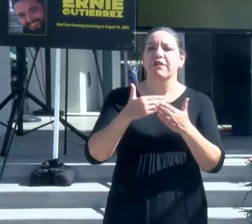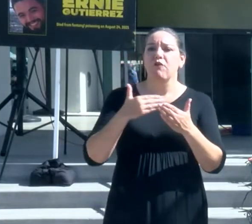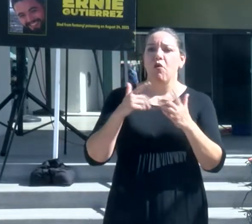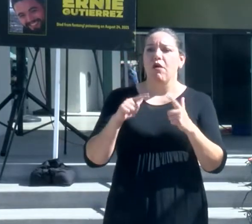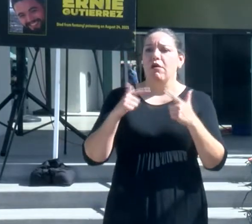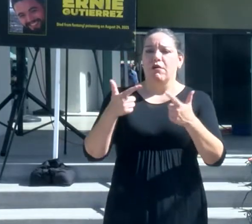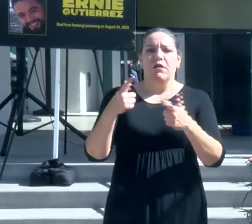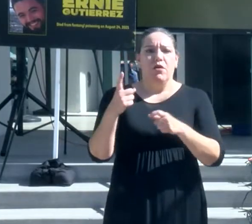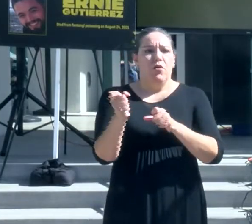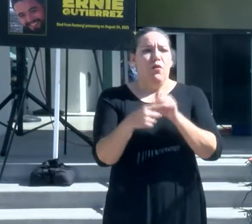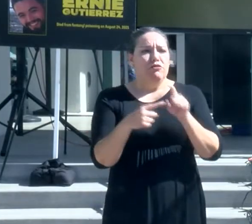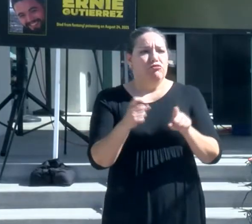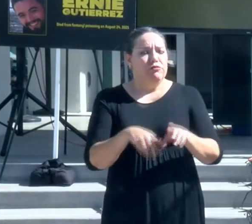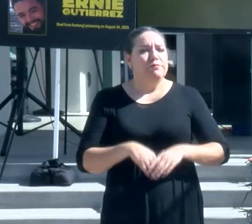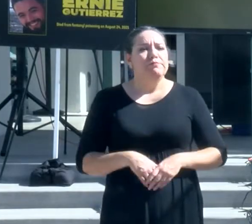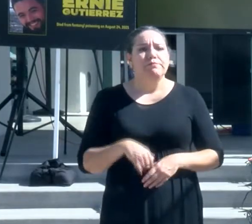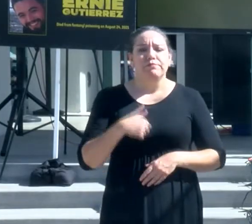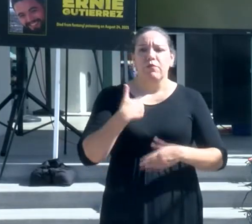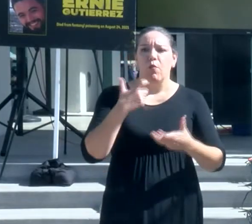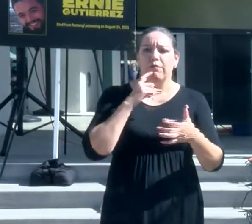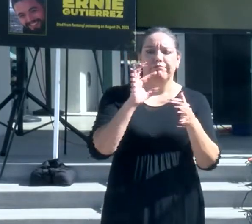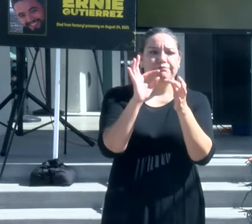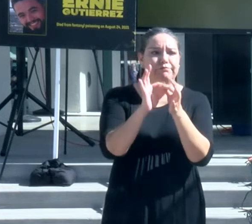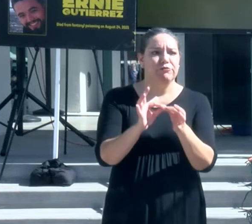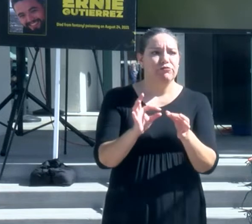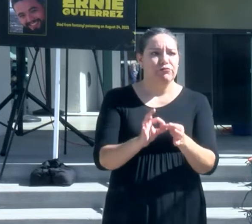For questions, I'd like to mention